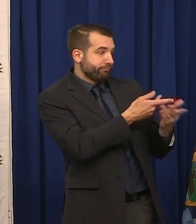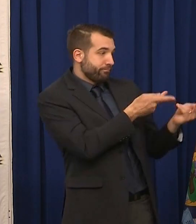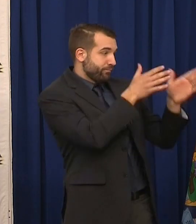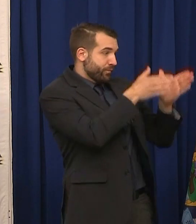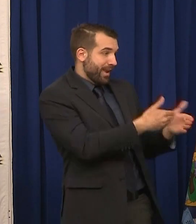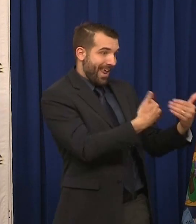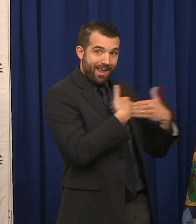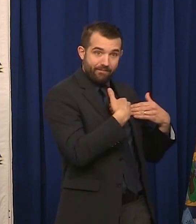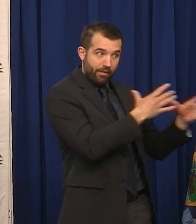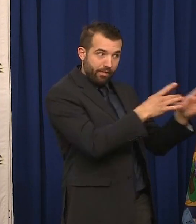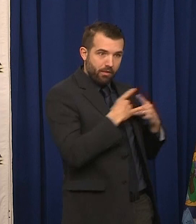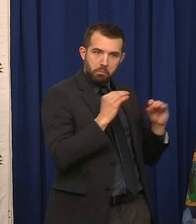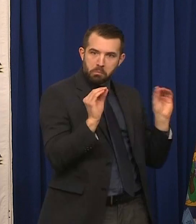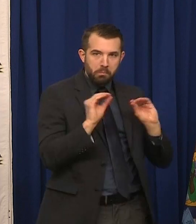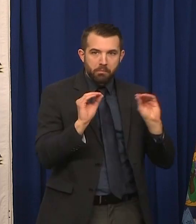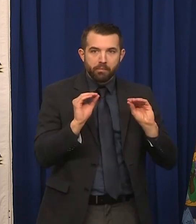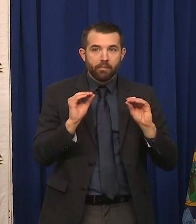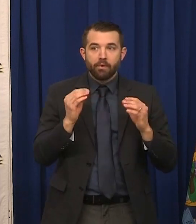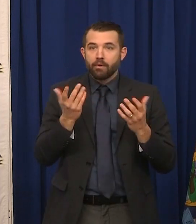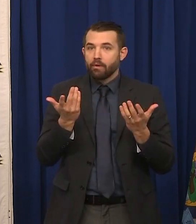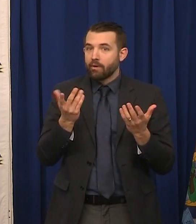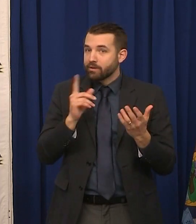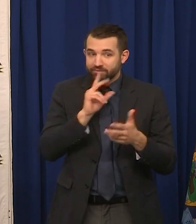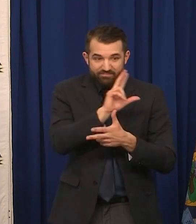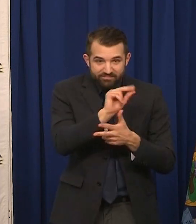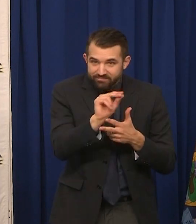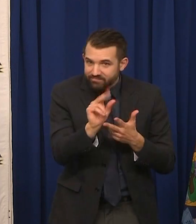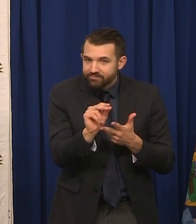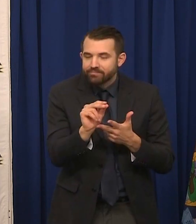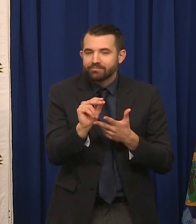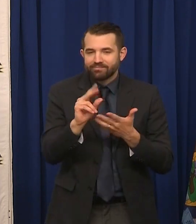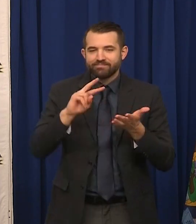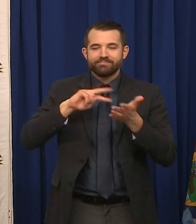whether community transmission is in fact occurring there.